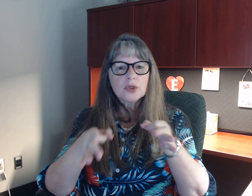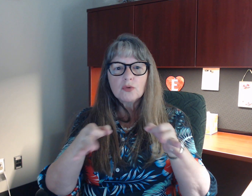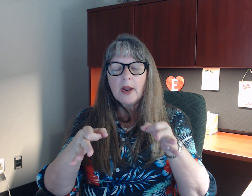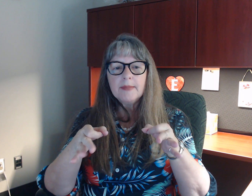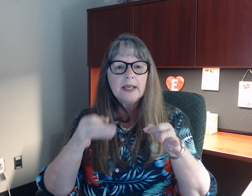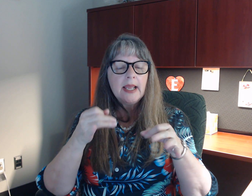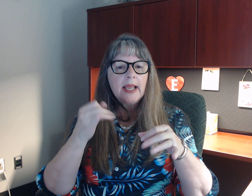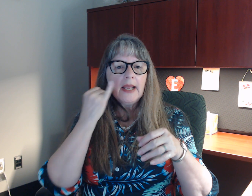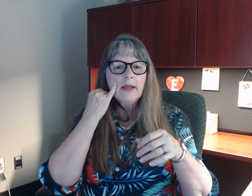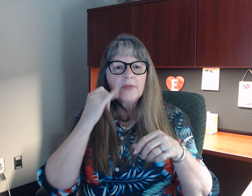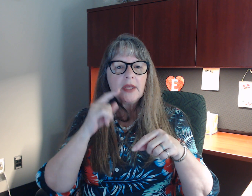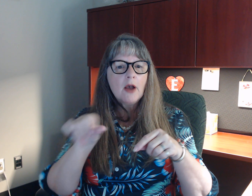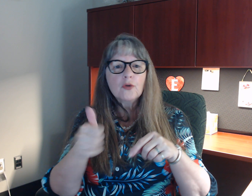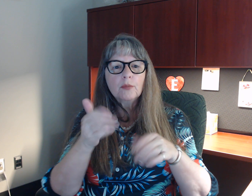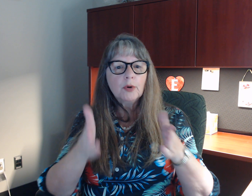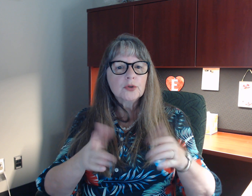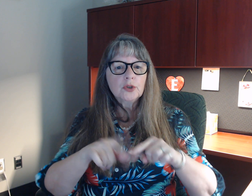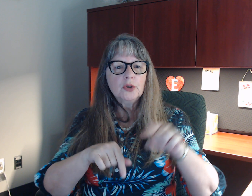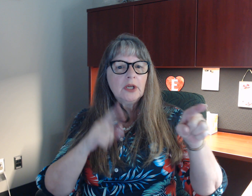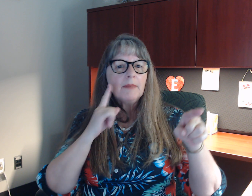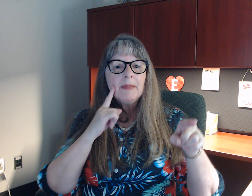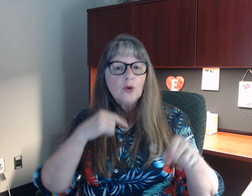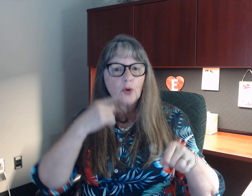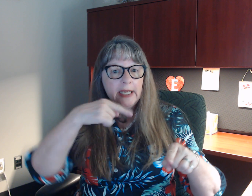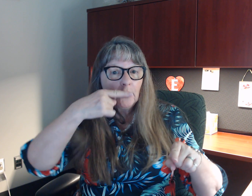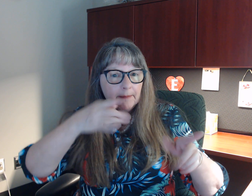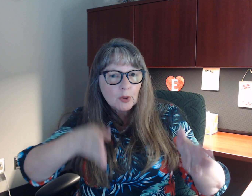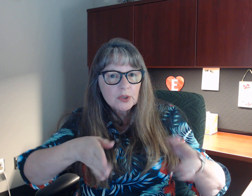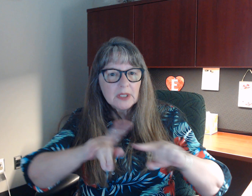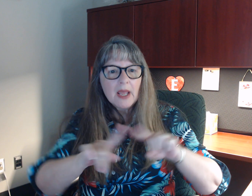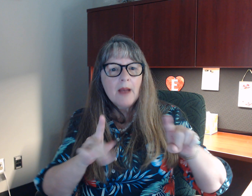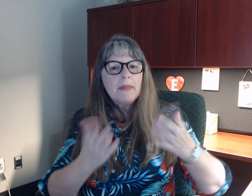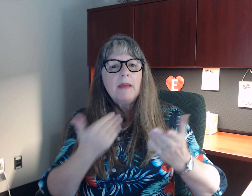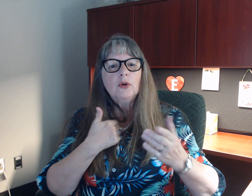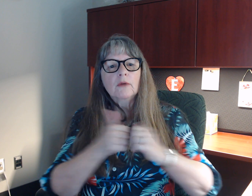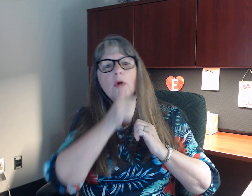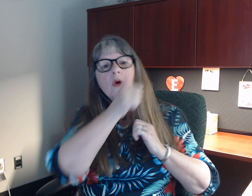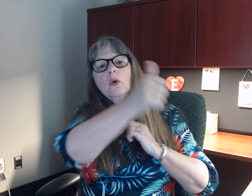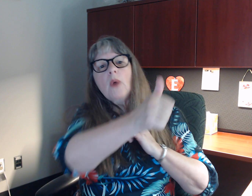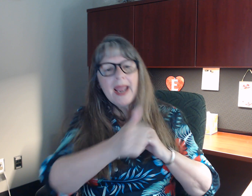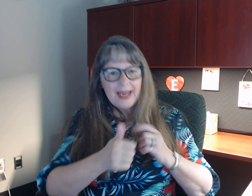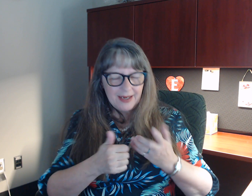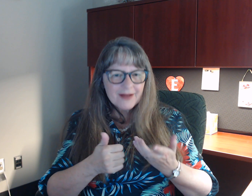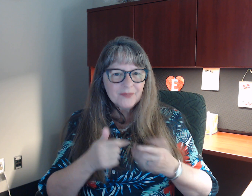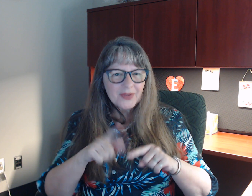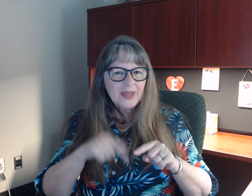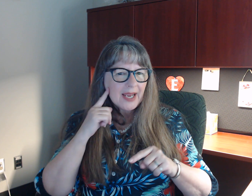describe it if the other person couldn't hear. Maybe they're a hearing person, but maybe you're far away and they can't hear